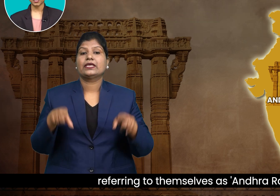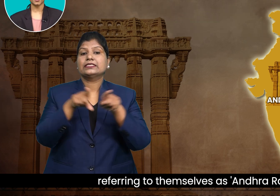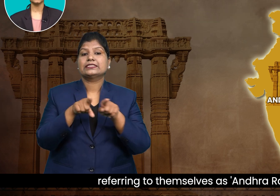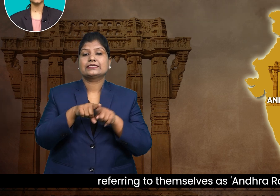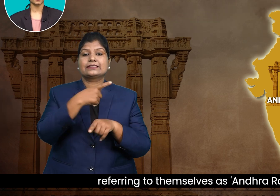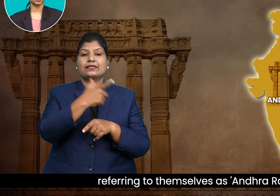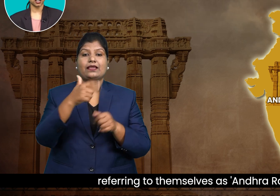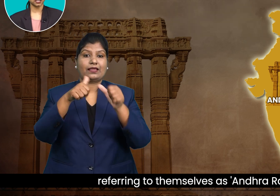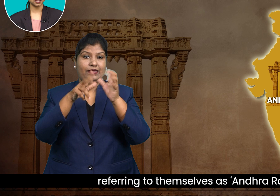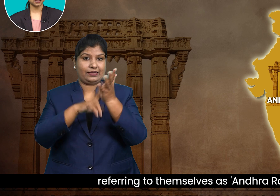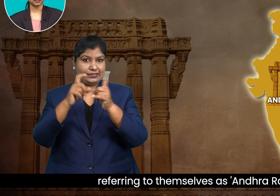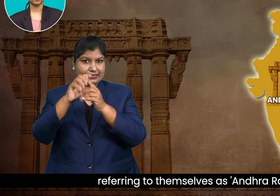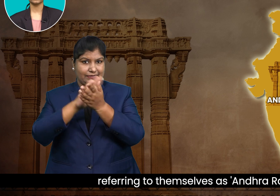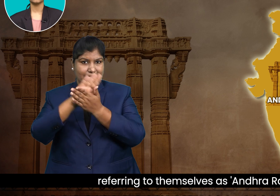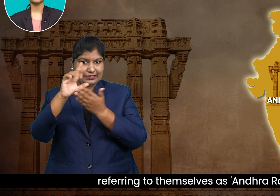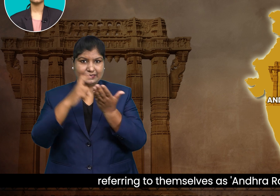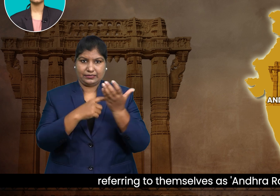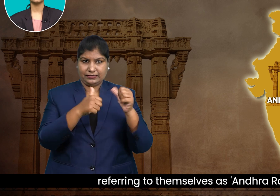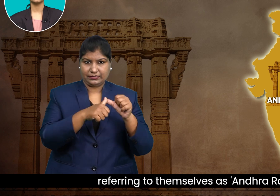as Andhra Rajas.